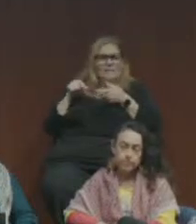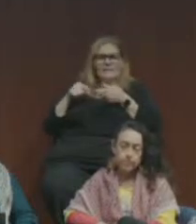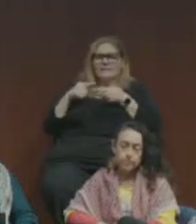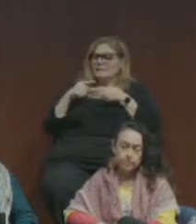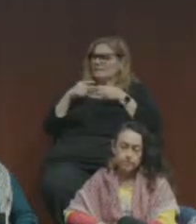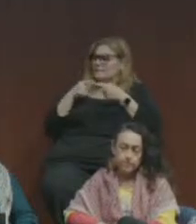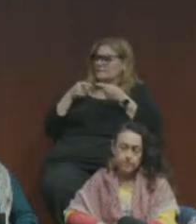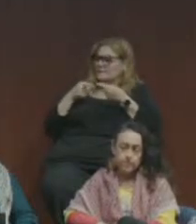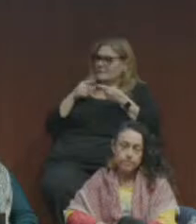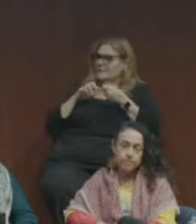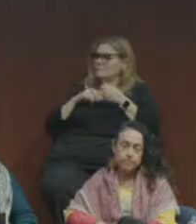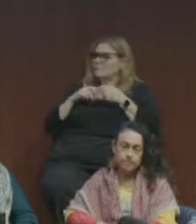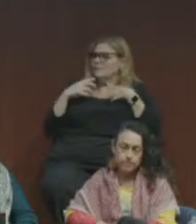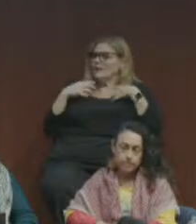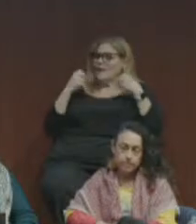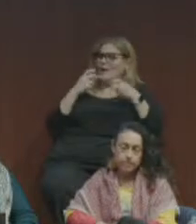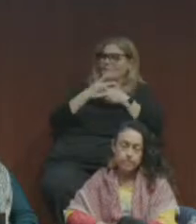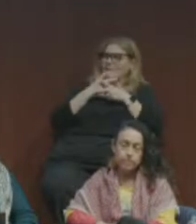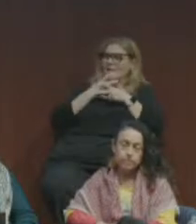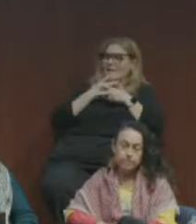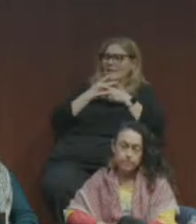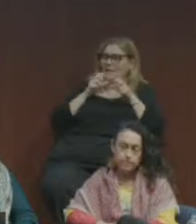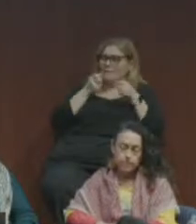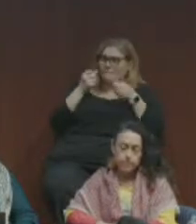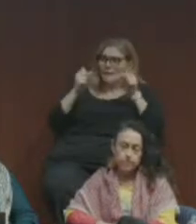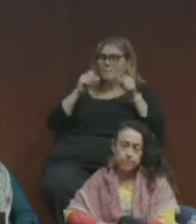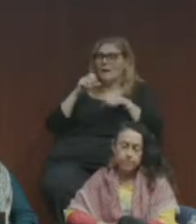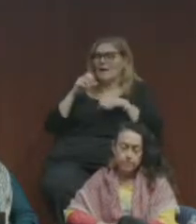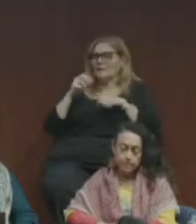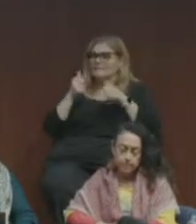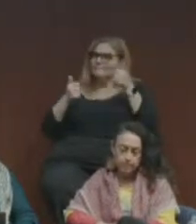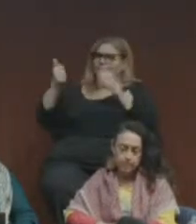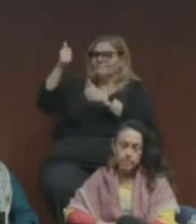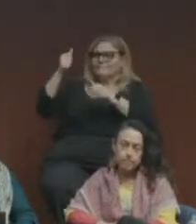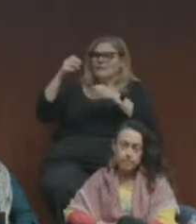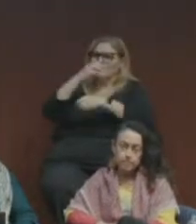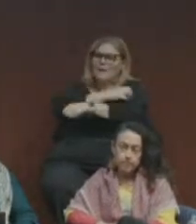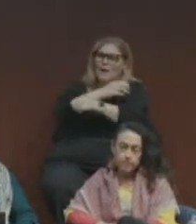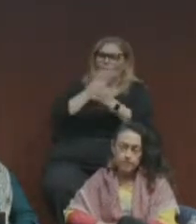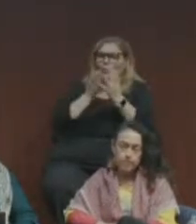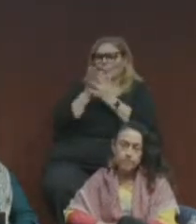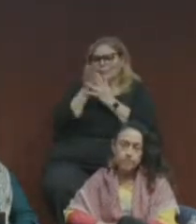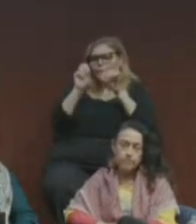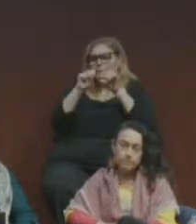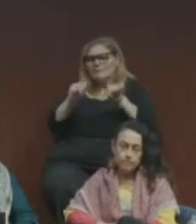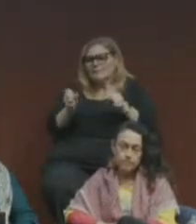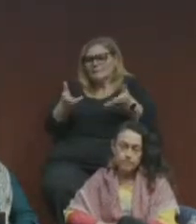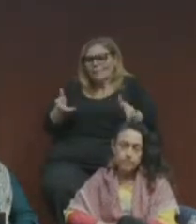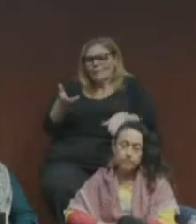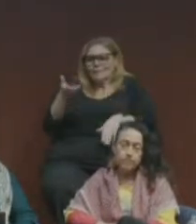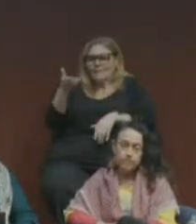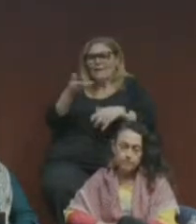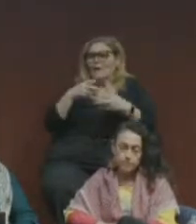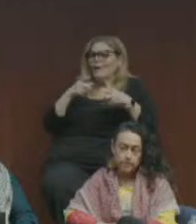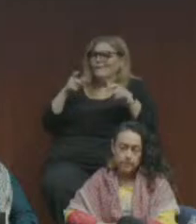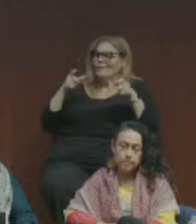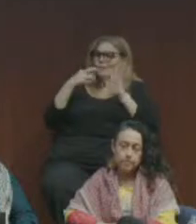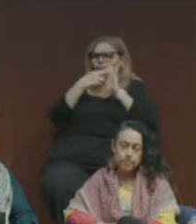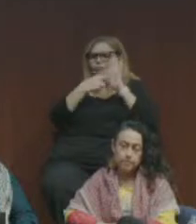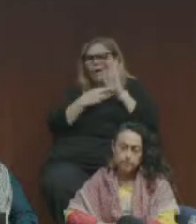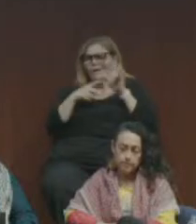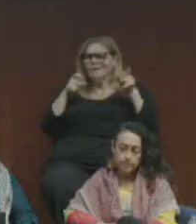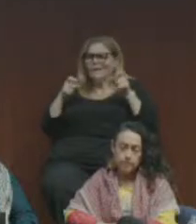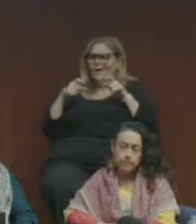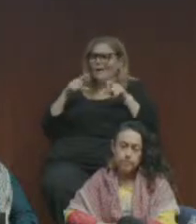between, again, how care is mobilized by dominant power through mechanisms of regulation,